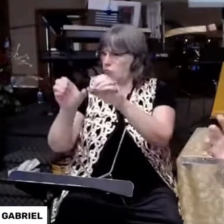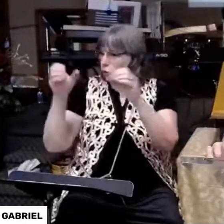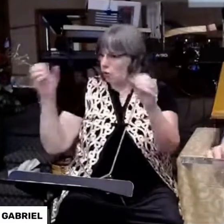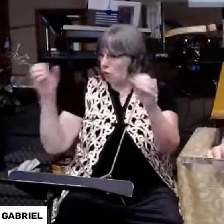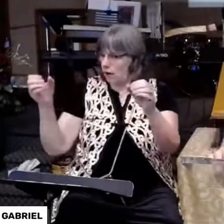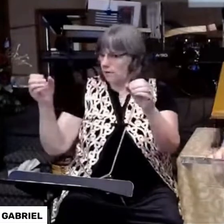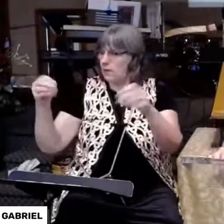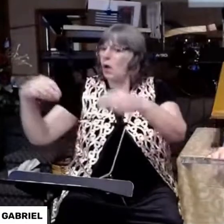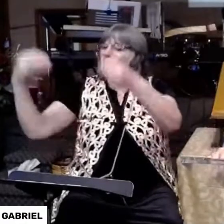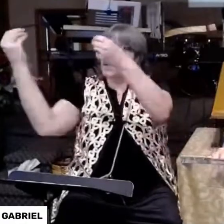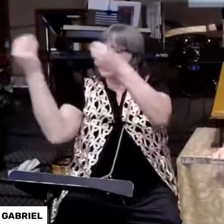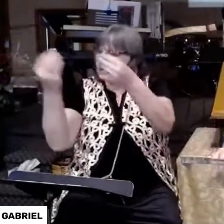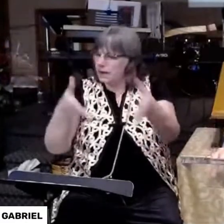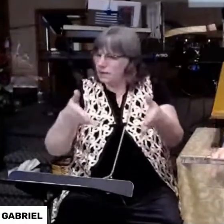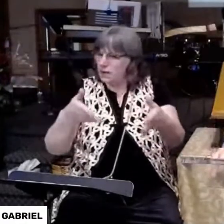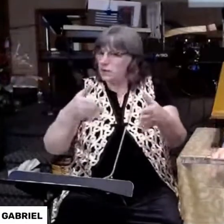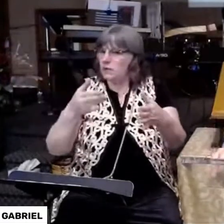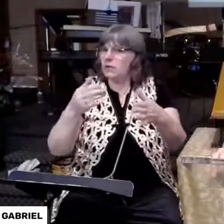from Egyptian slavery,